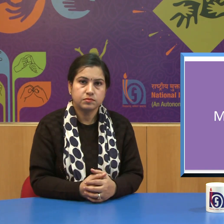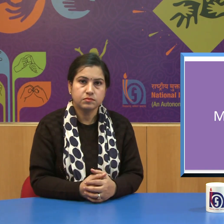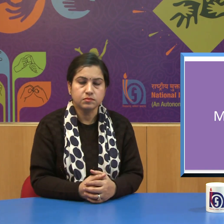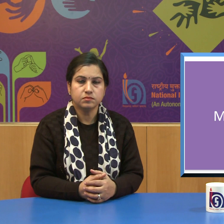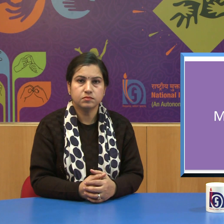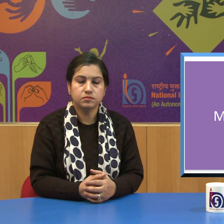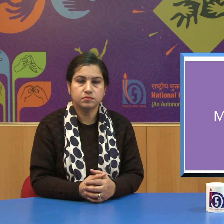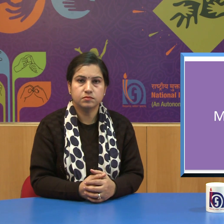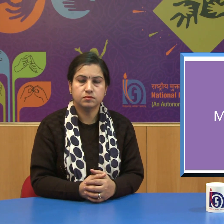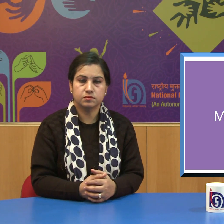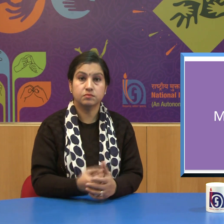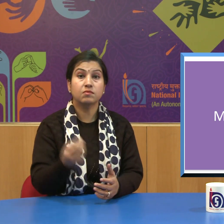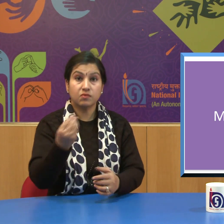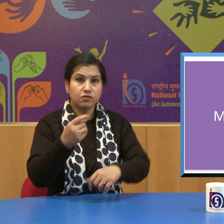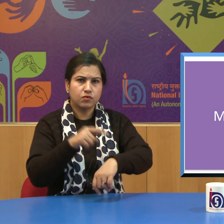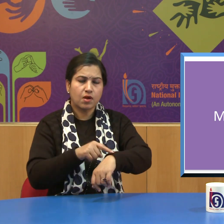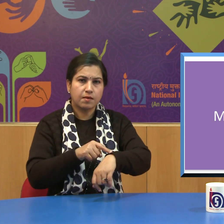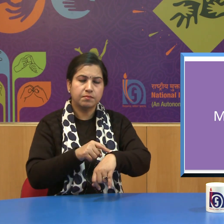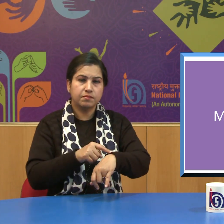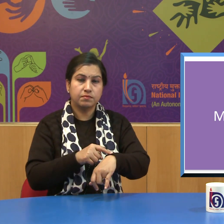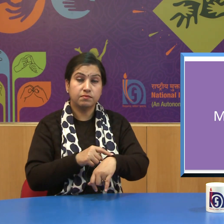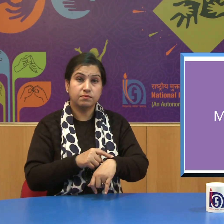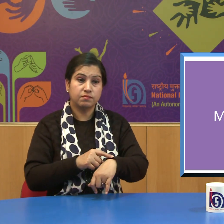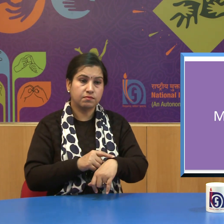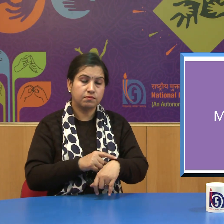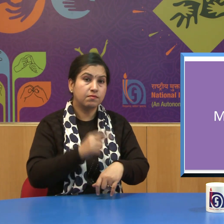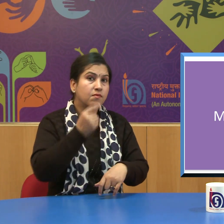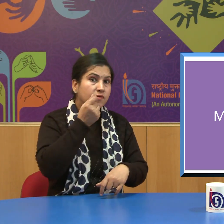In fact, sometimes the farmers were not able to return the money